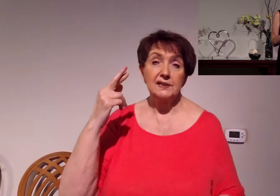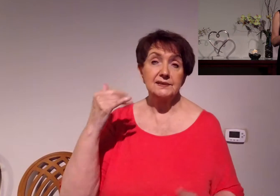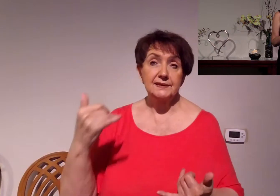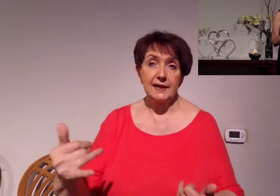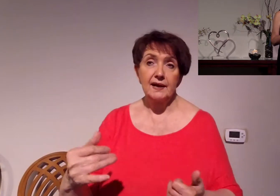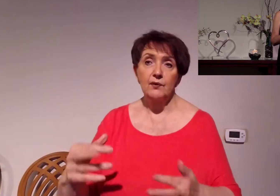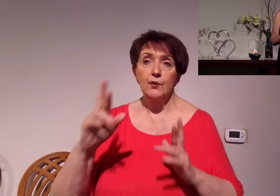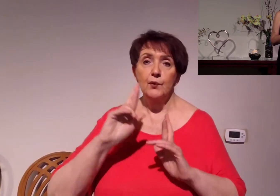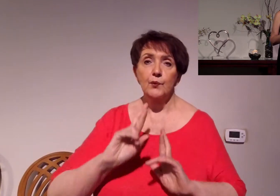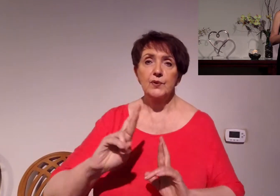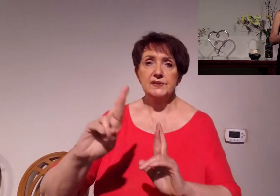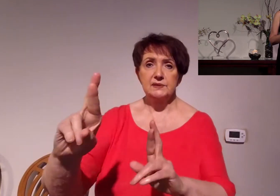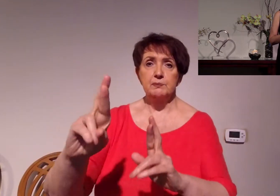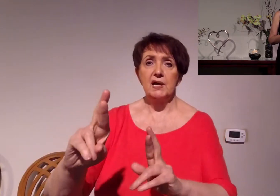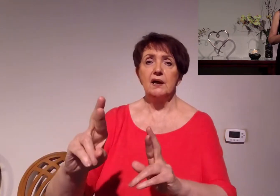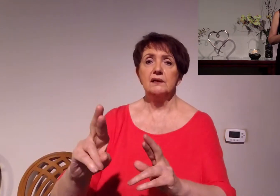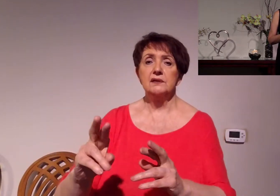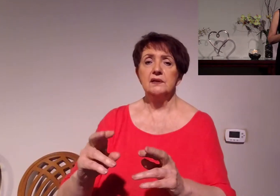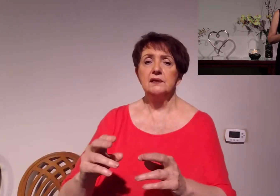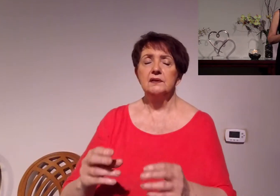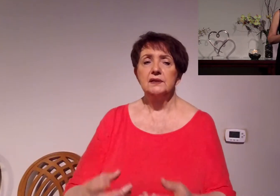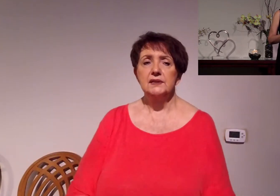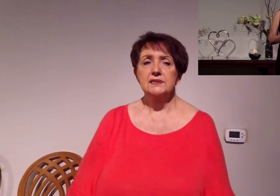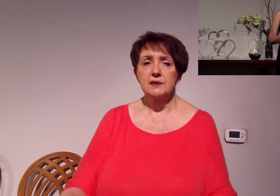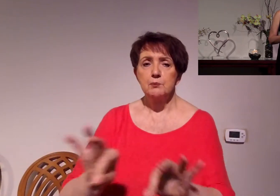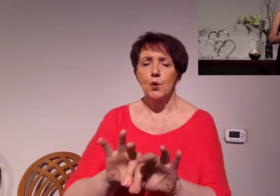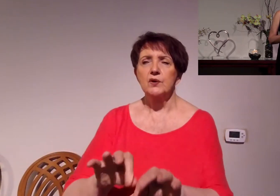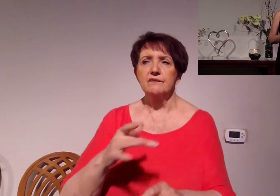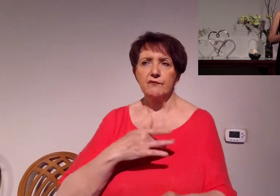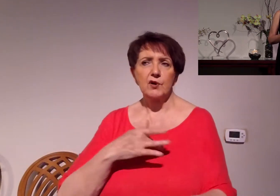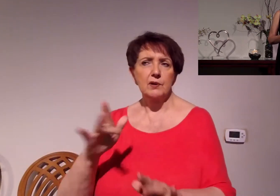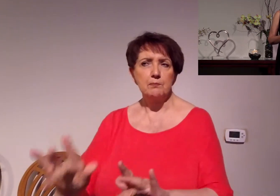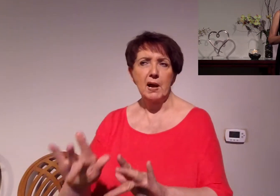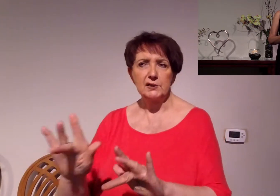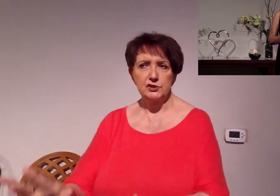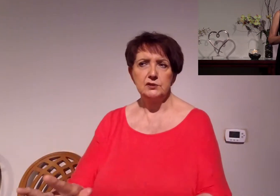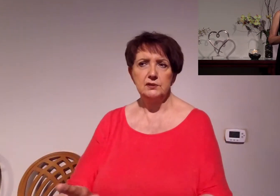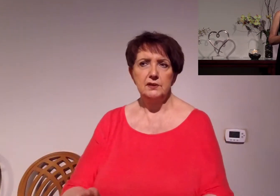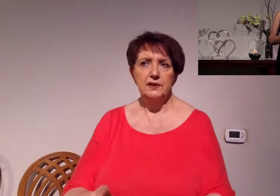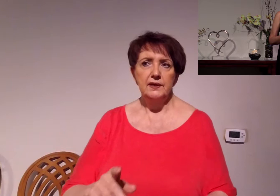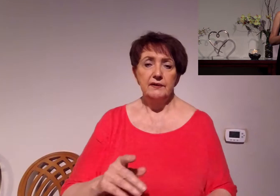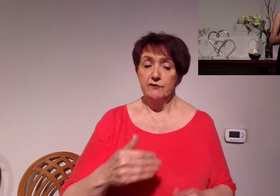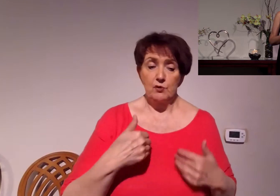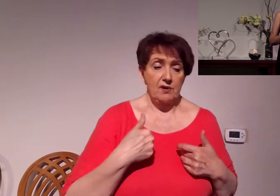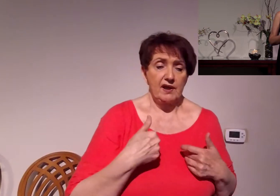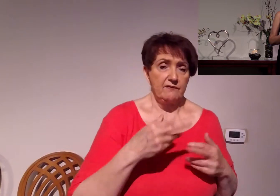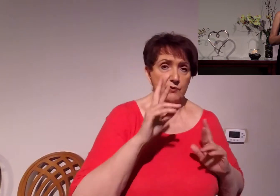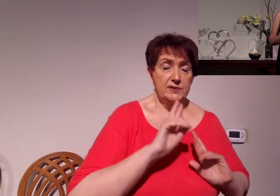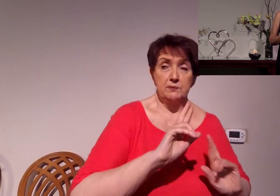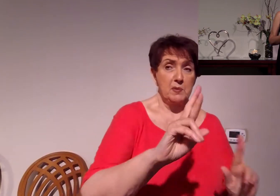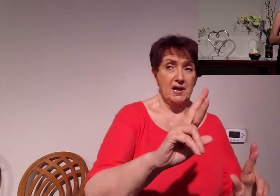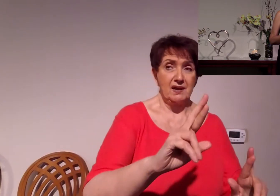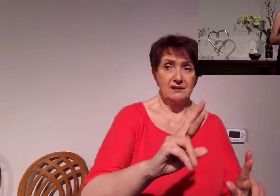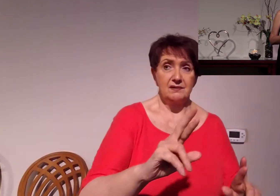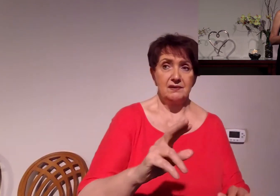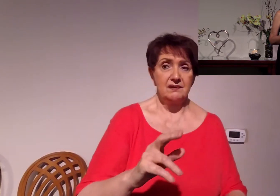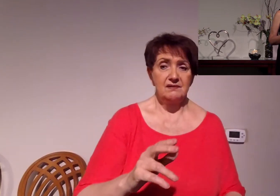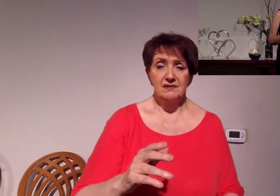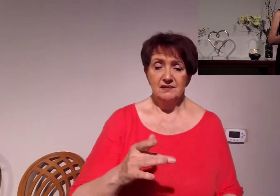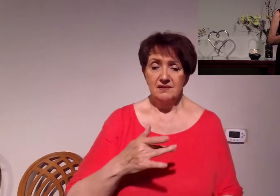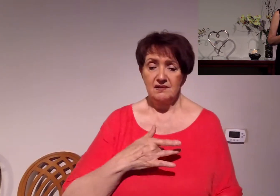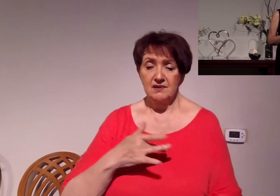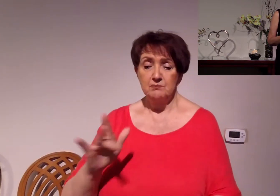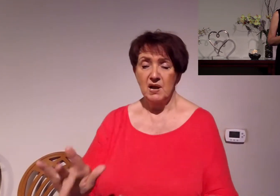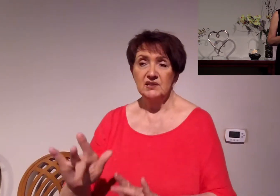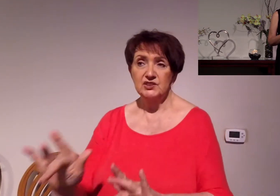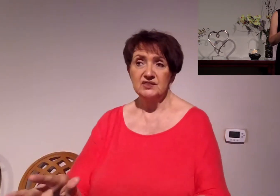the cornerstone of compassion. Without respect, compassion is arrogance. It's really pity